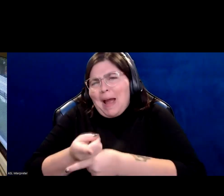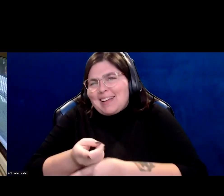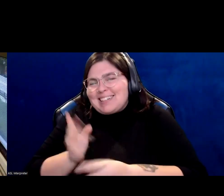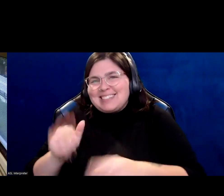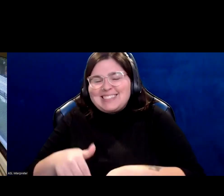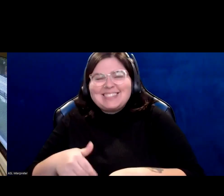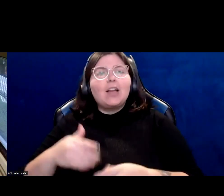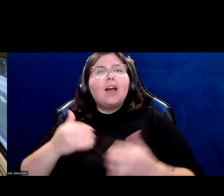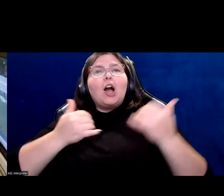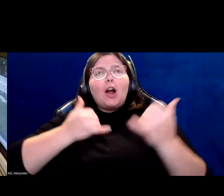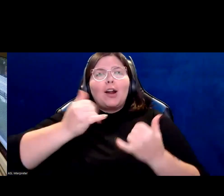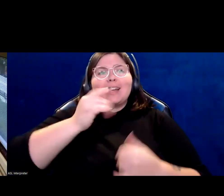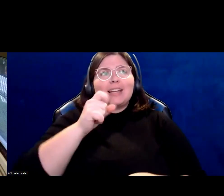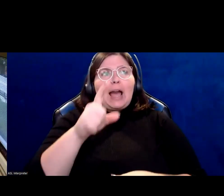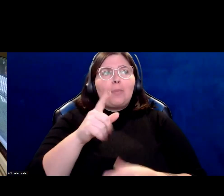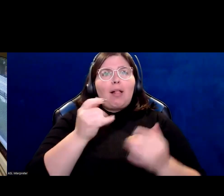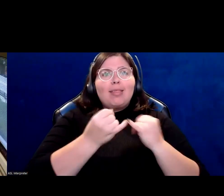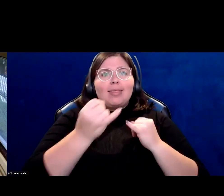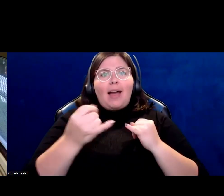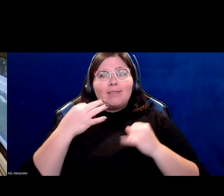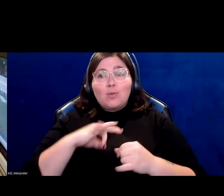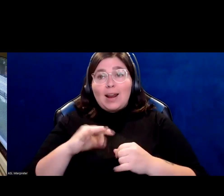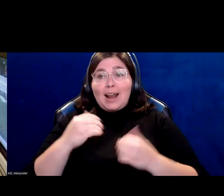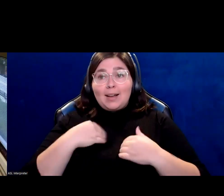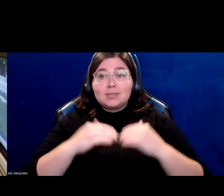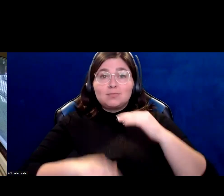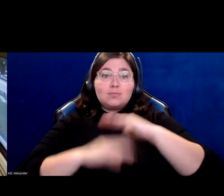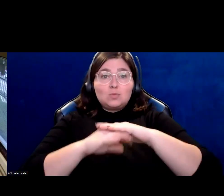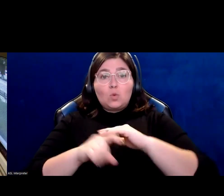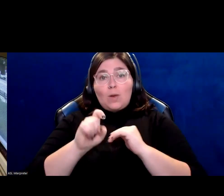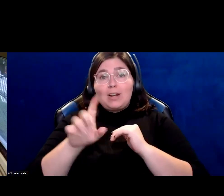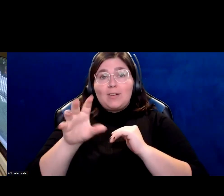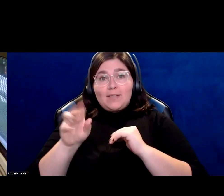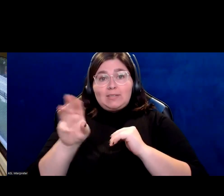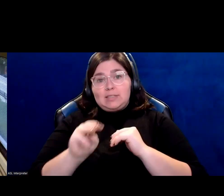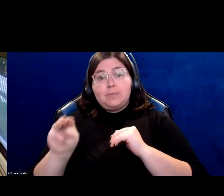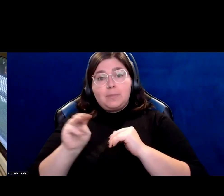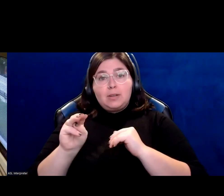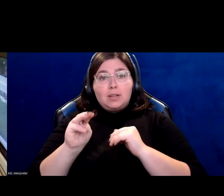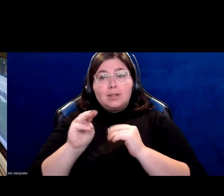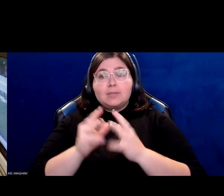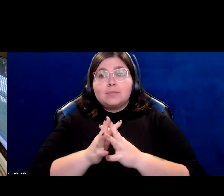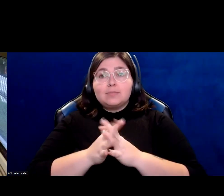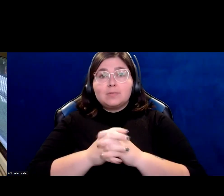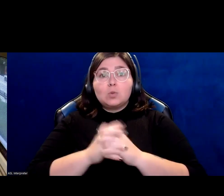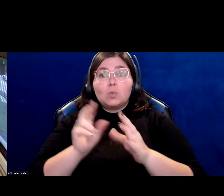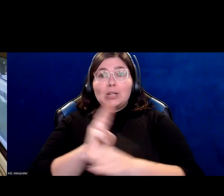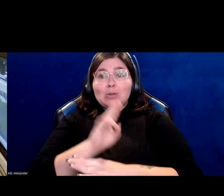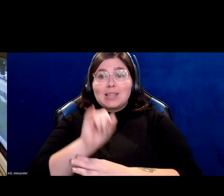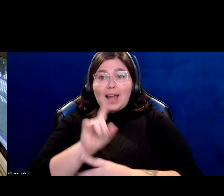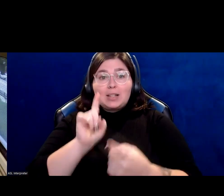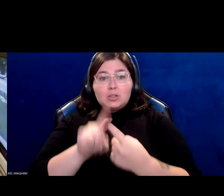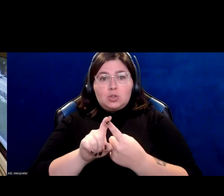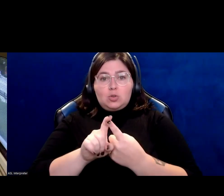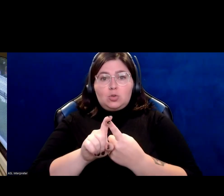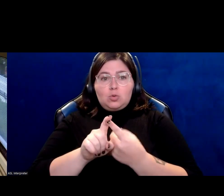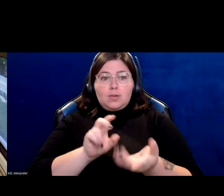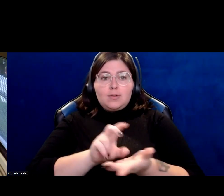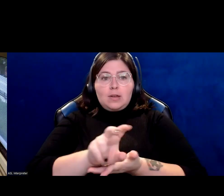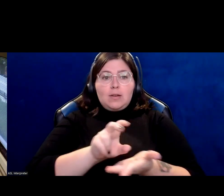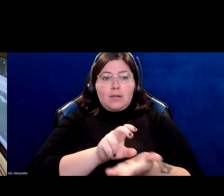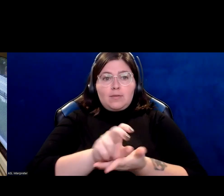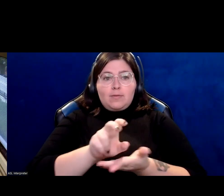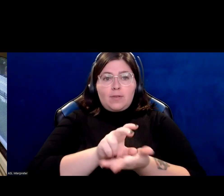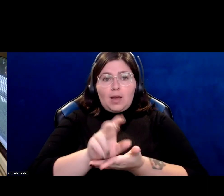Our current capital line of credit, which has a capacity limit of 150 million, is used to interim fund our capital expenses